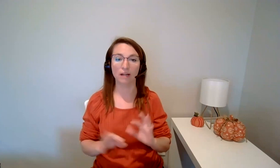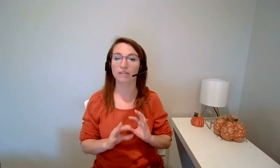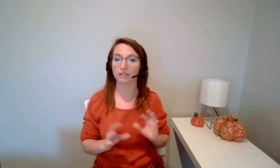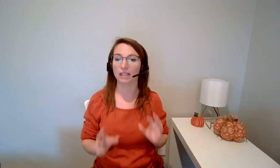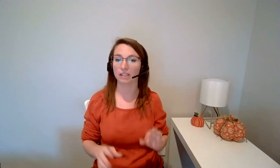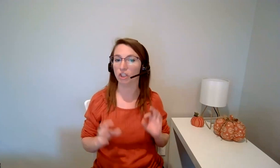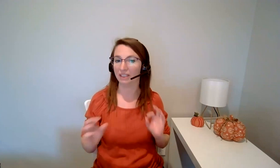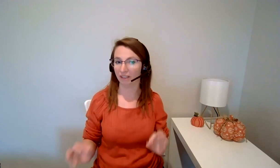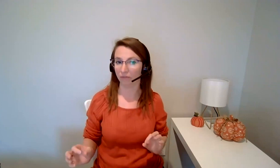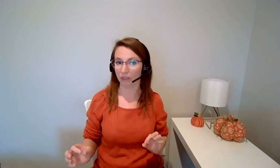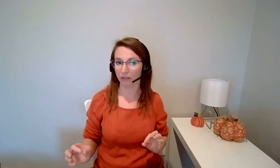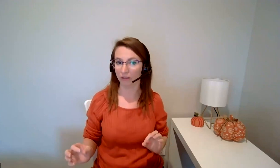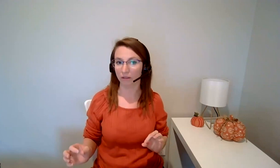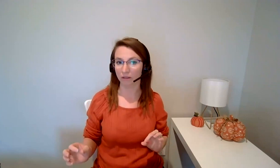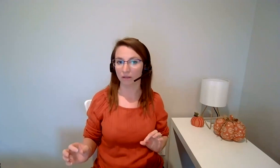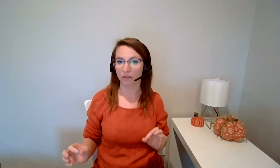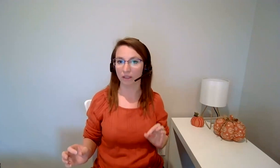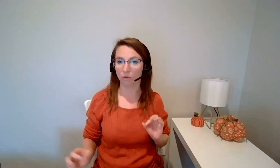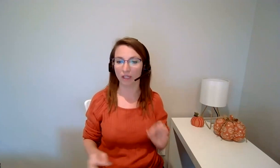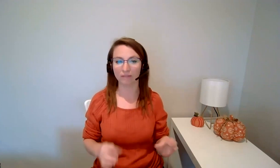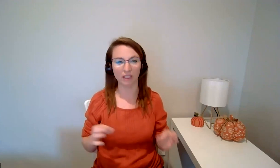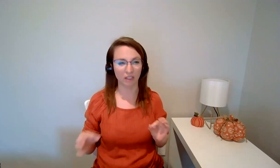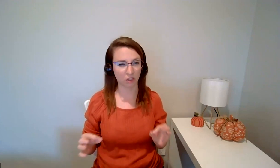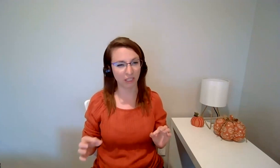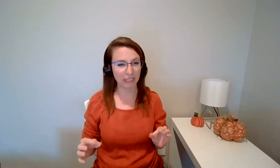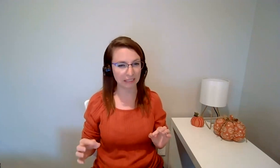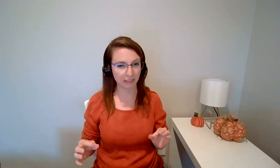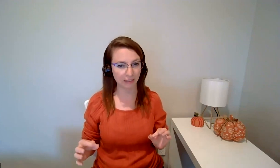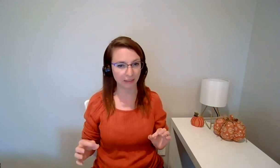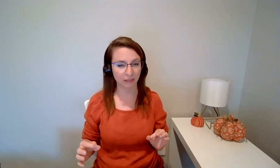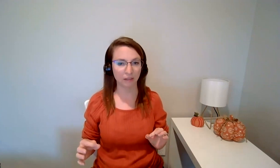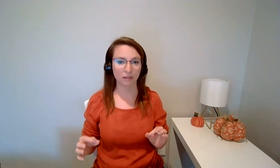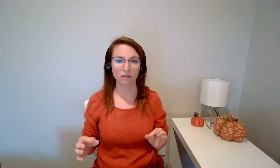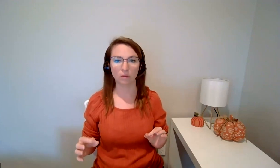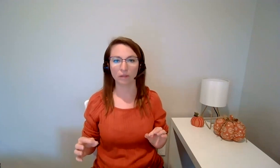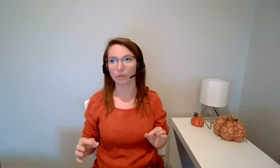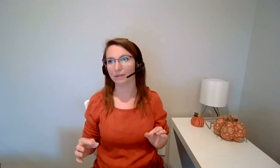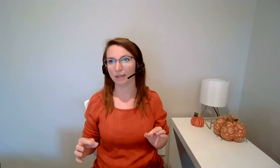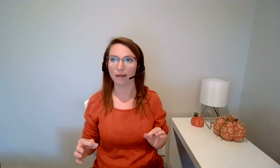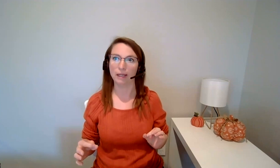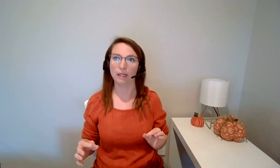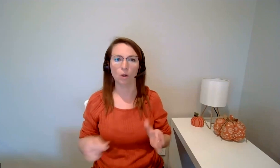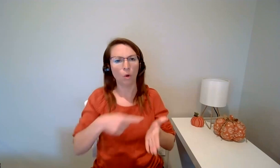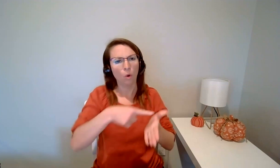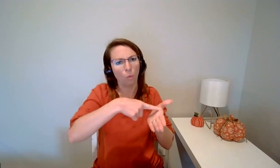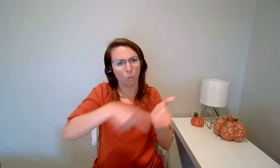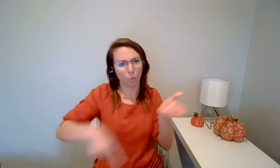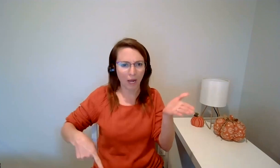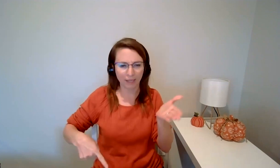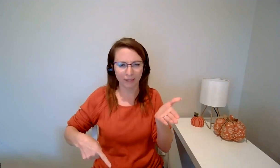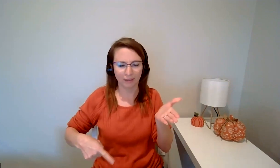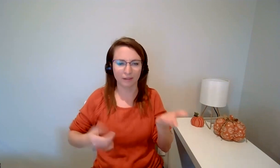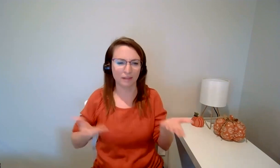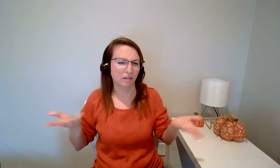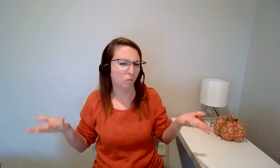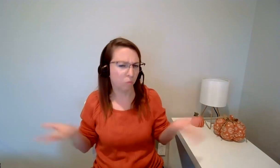of their signs are different. They do a lot of initializing. So they would sign what instead of